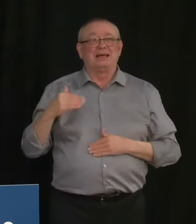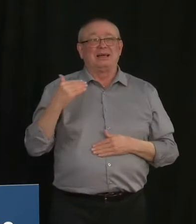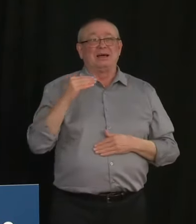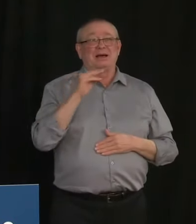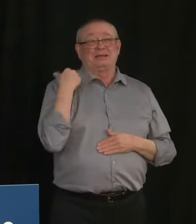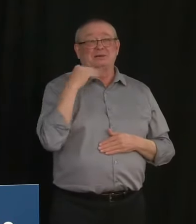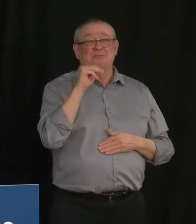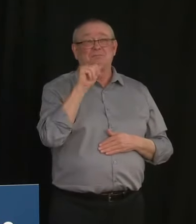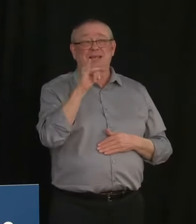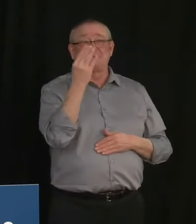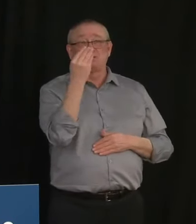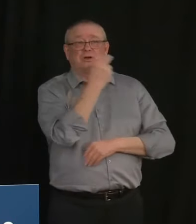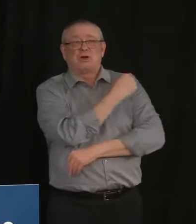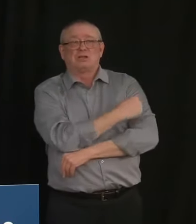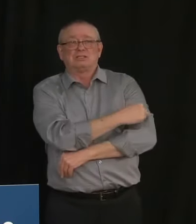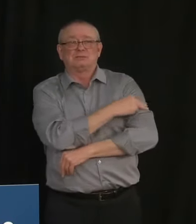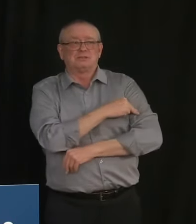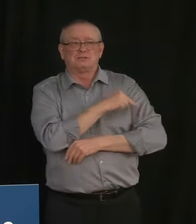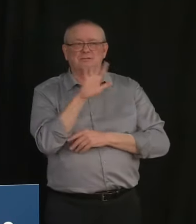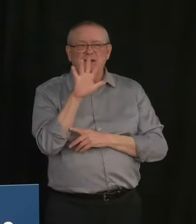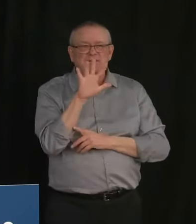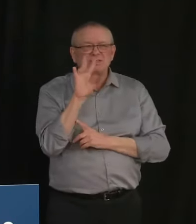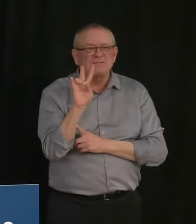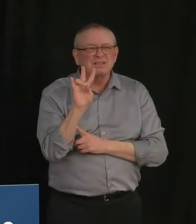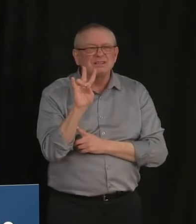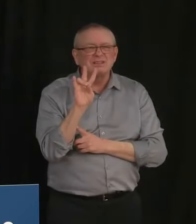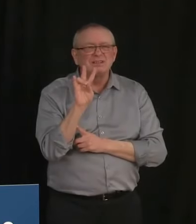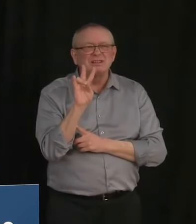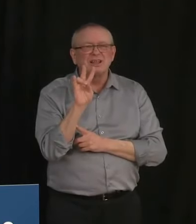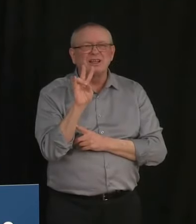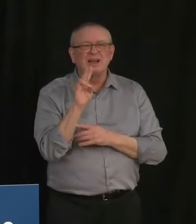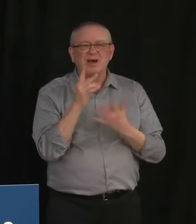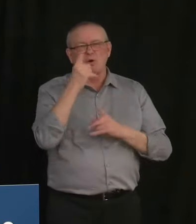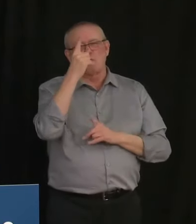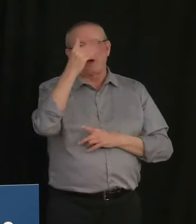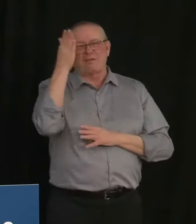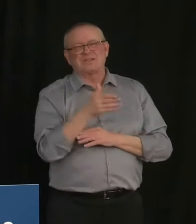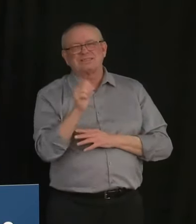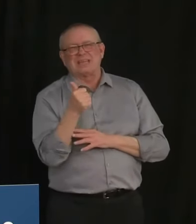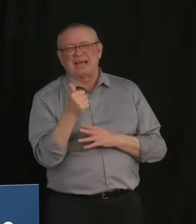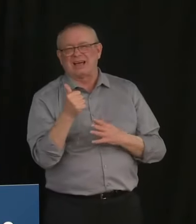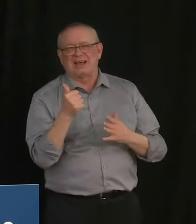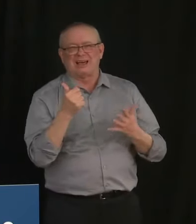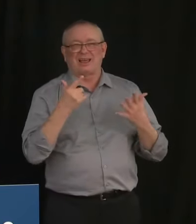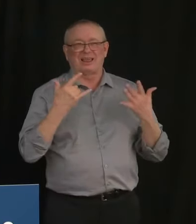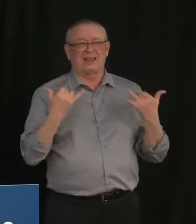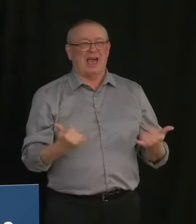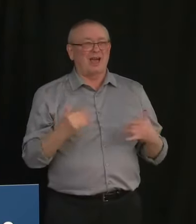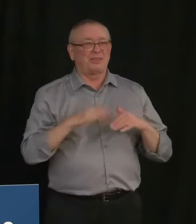hospital, a tenth of the total that we have today. Similarly, we now have